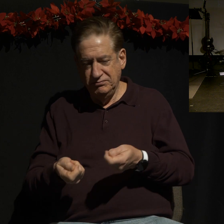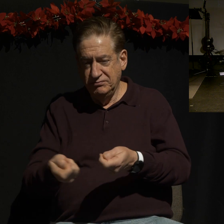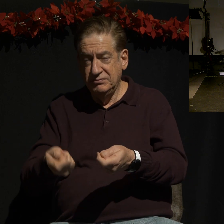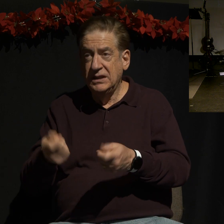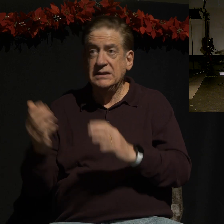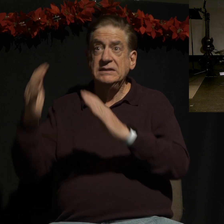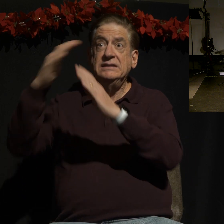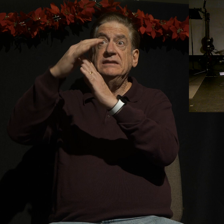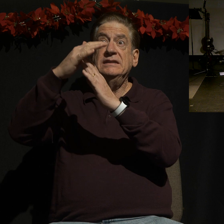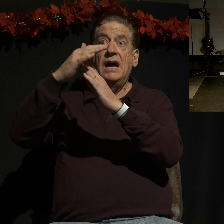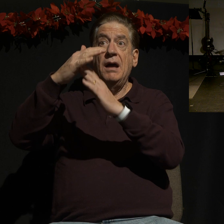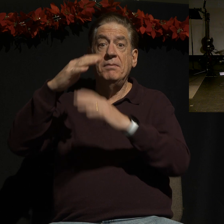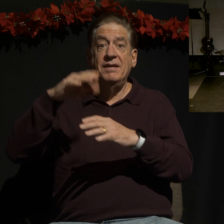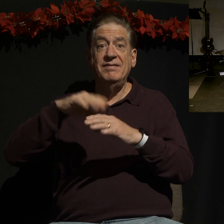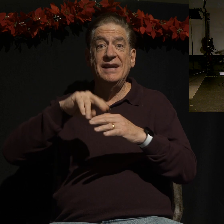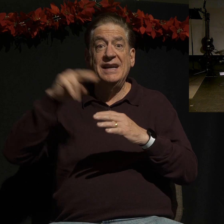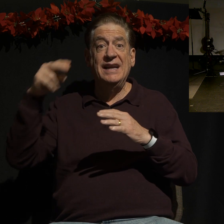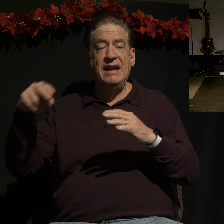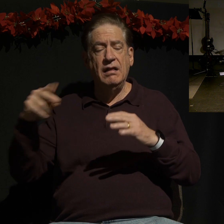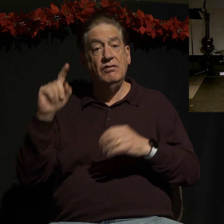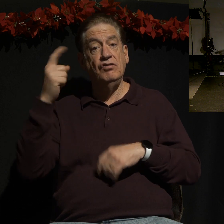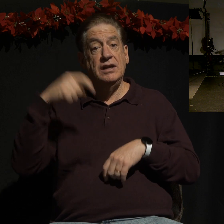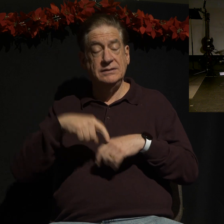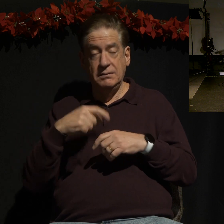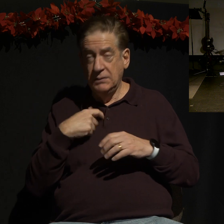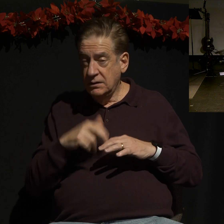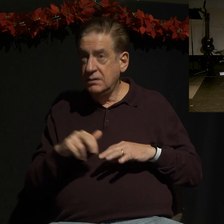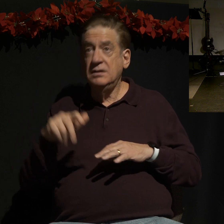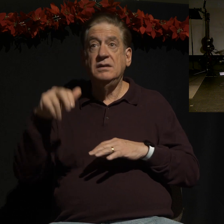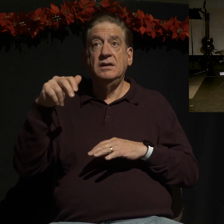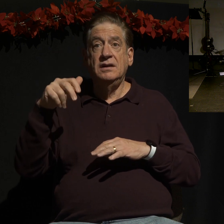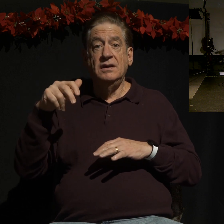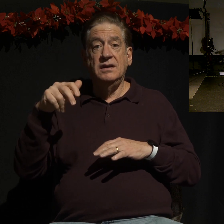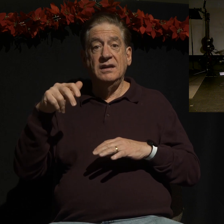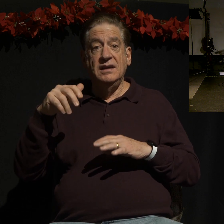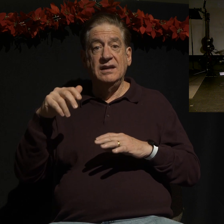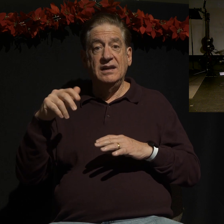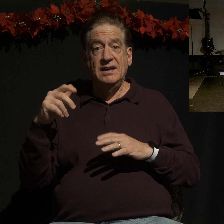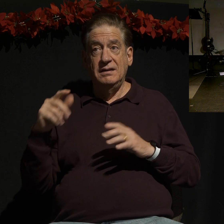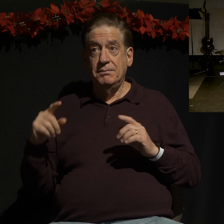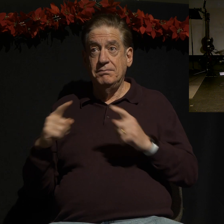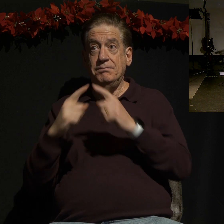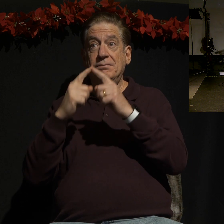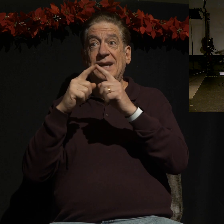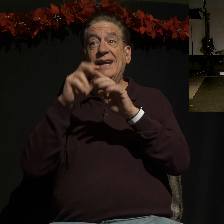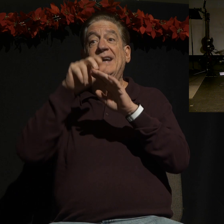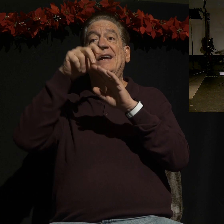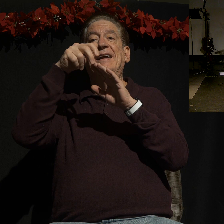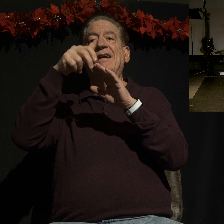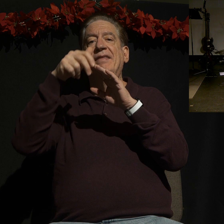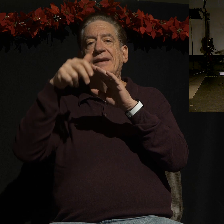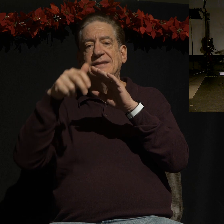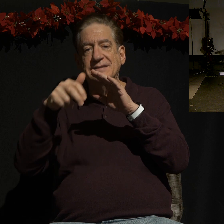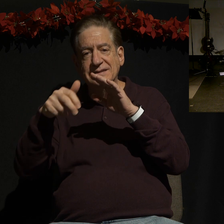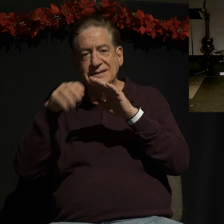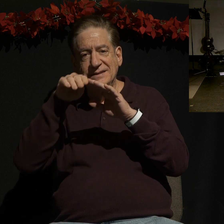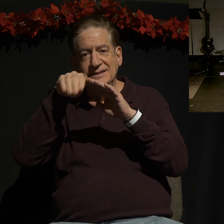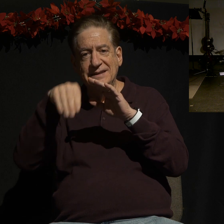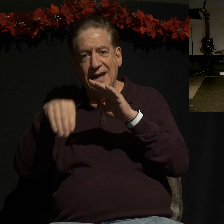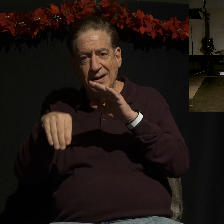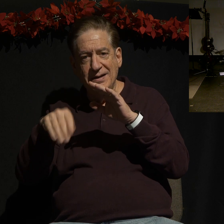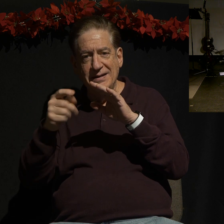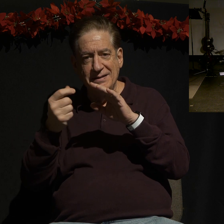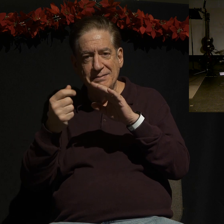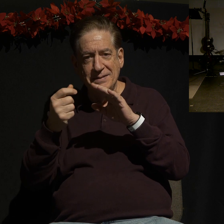hill. And the first time I get up here, you go up to the peak, and then it goes down a little bit.